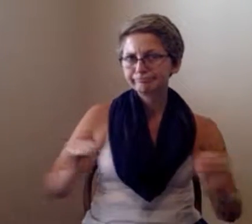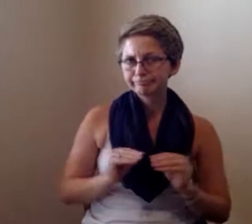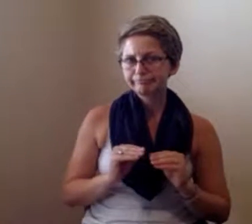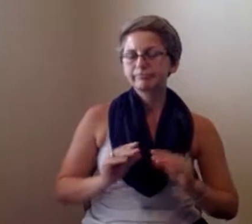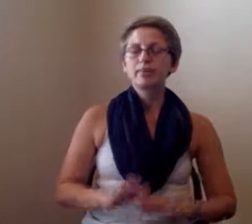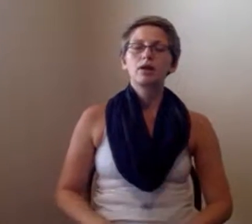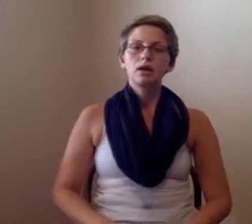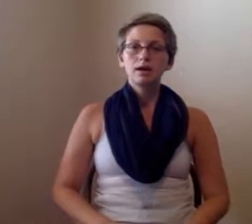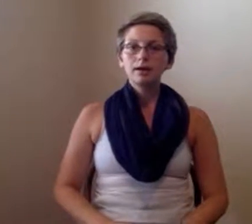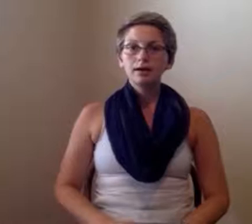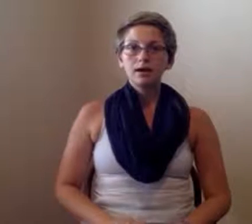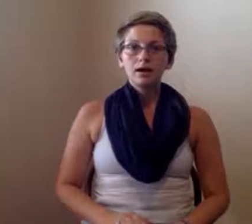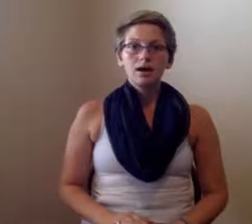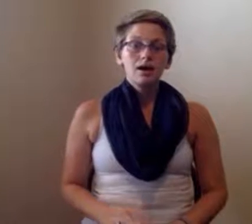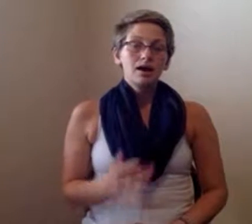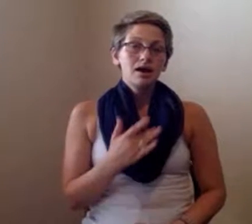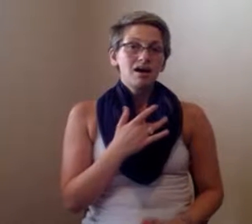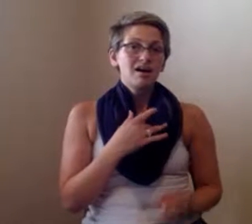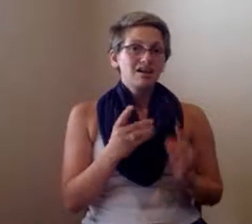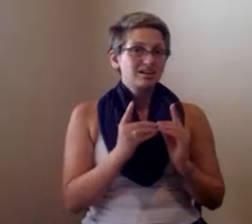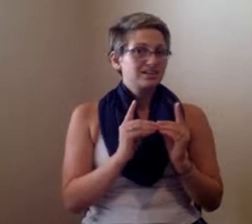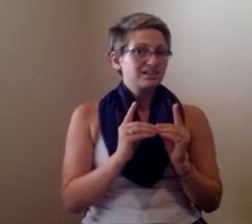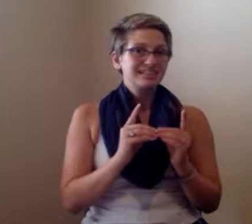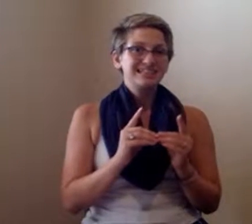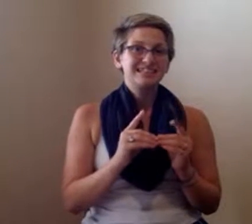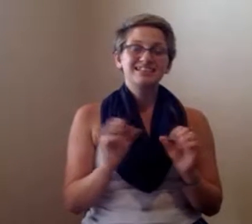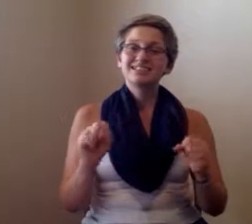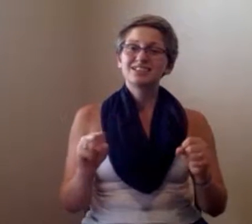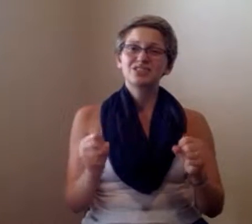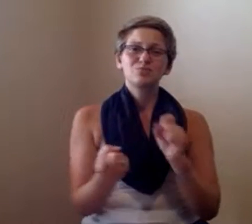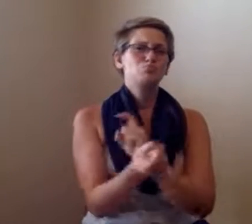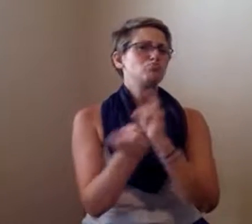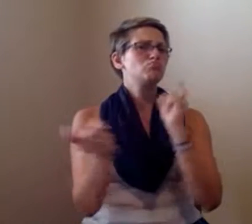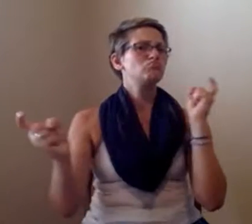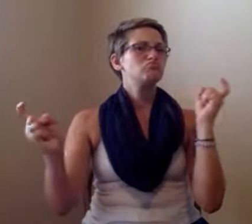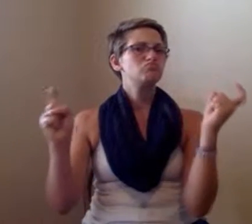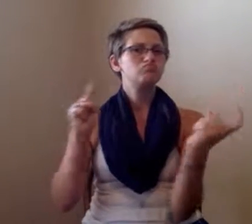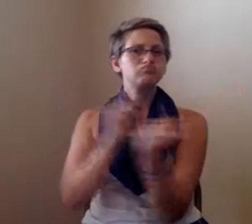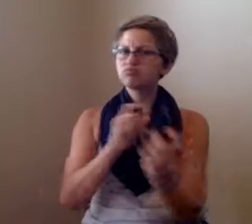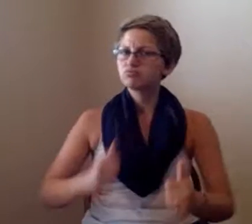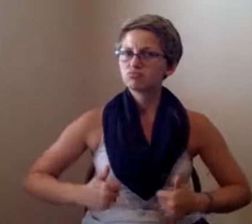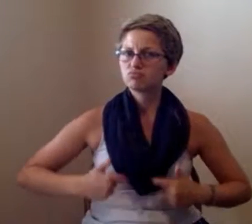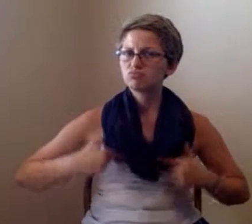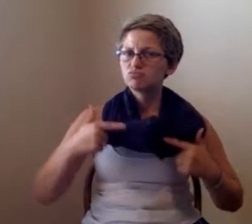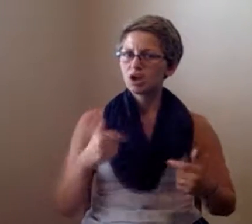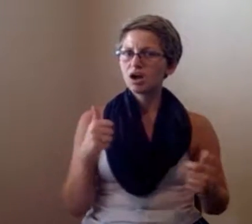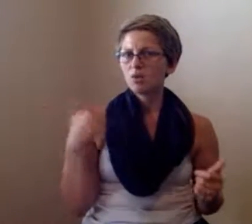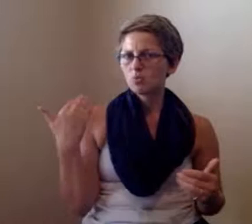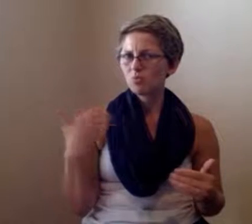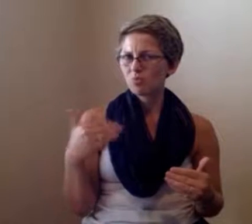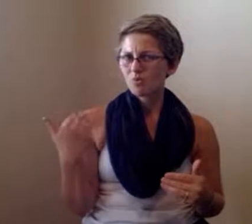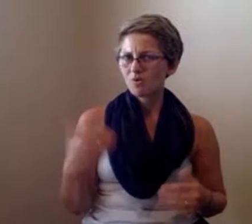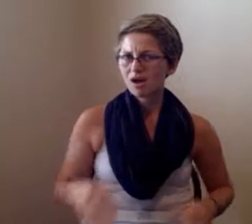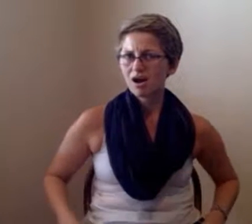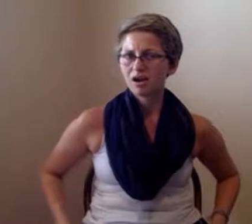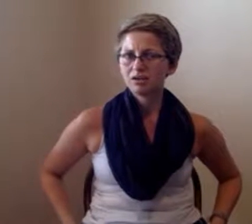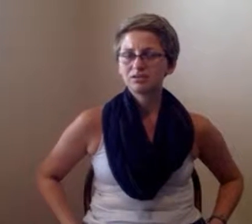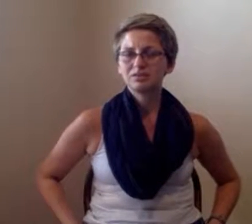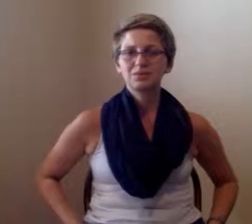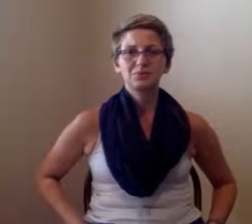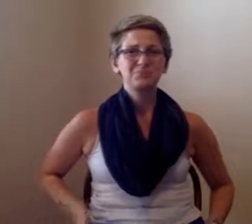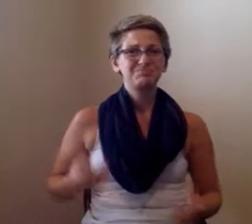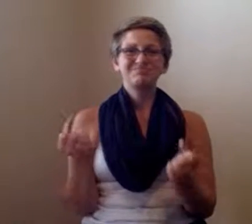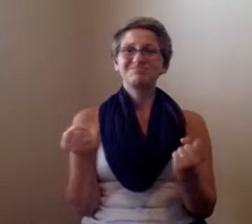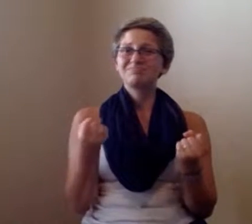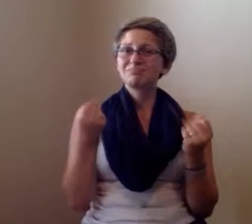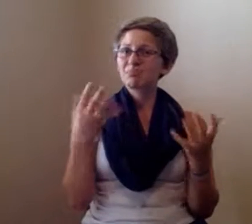develop serious complications. Most women don't even know that their heart disease is their own greatest health risk.